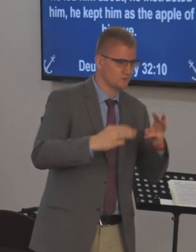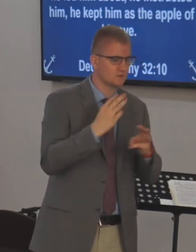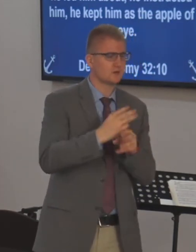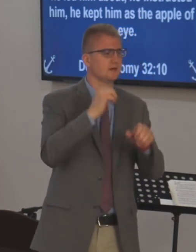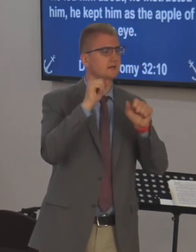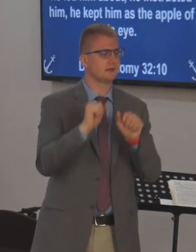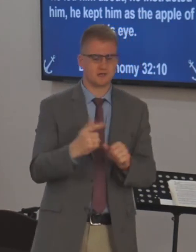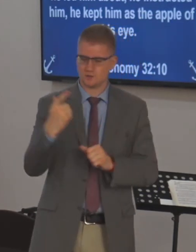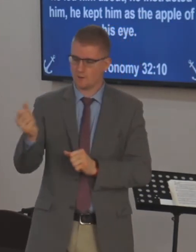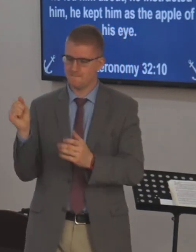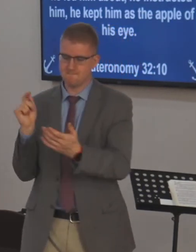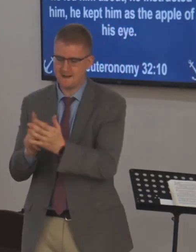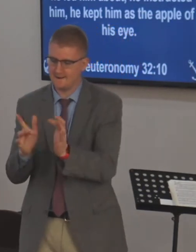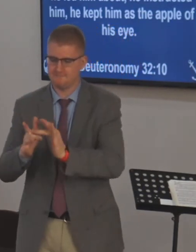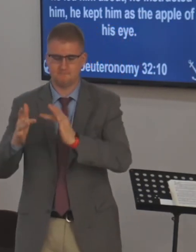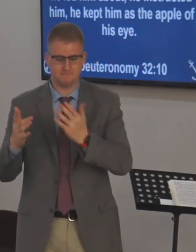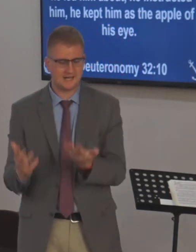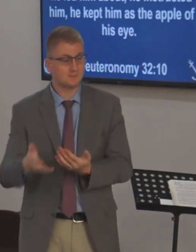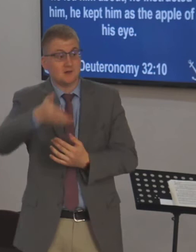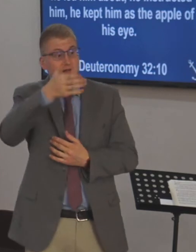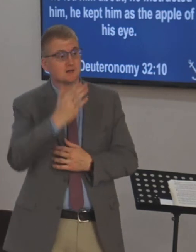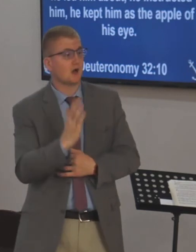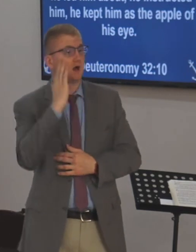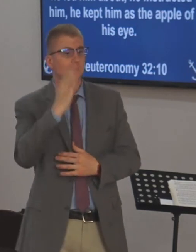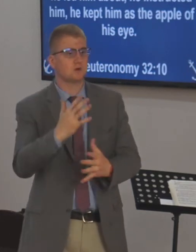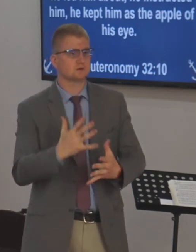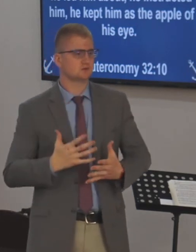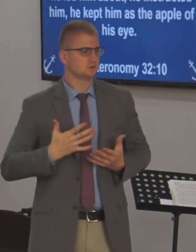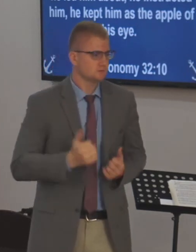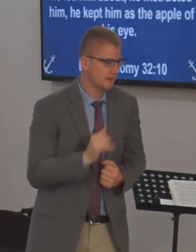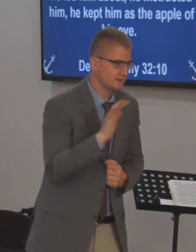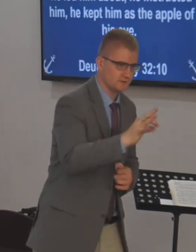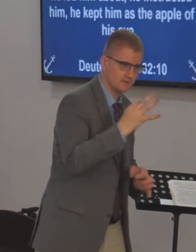your faith, and he will give you the courage. And you don't have to be